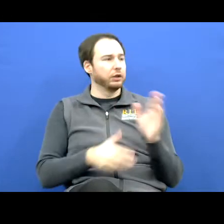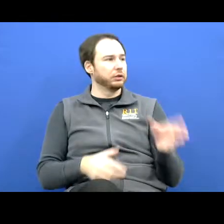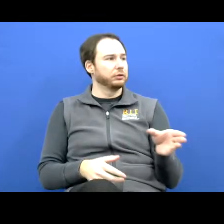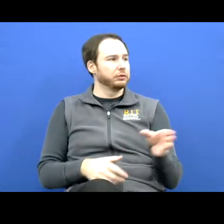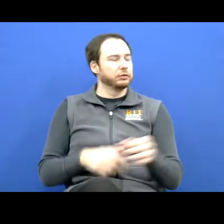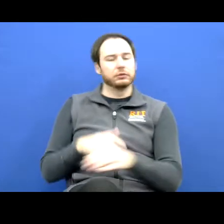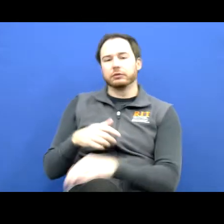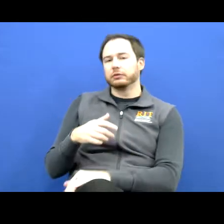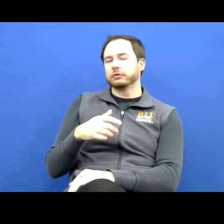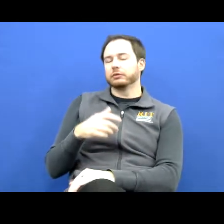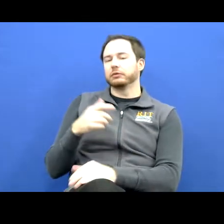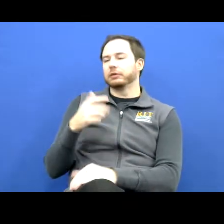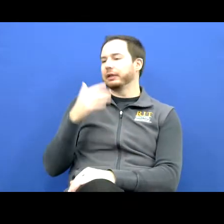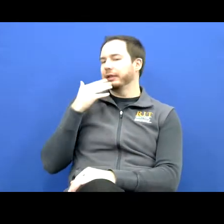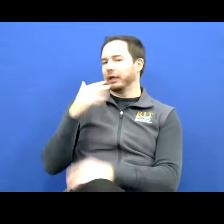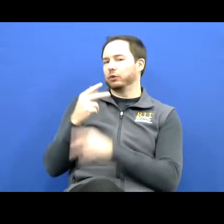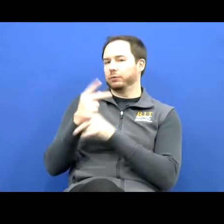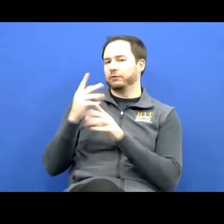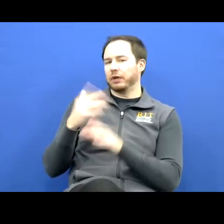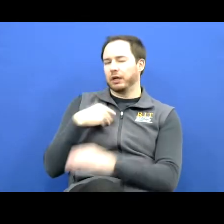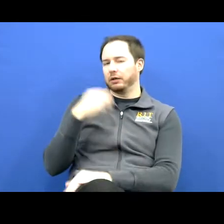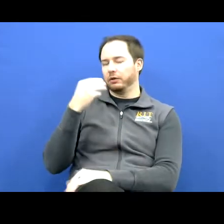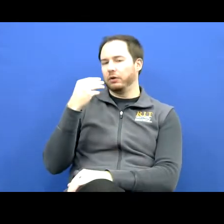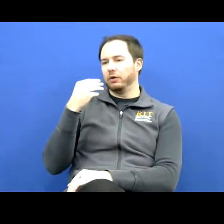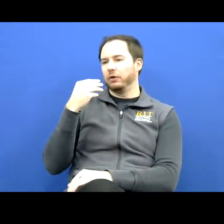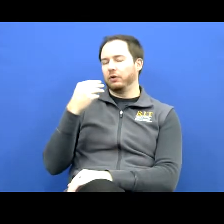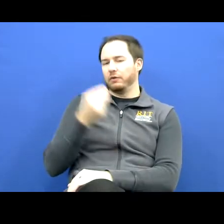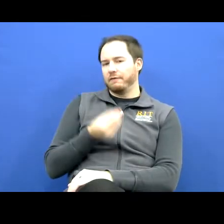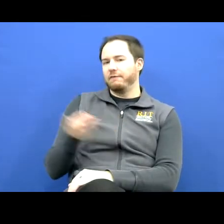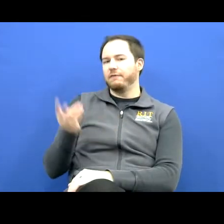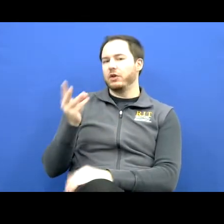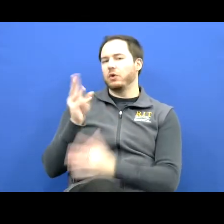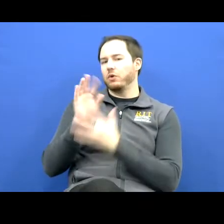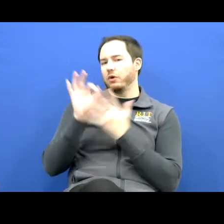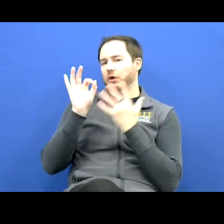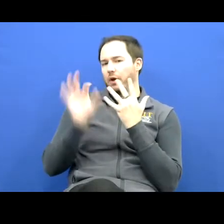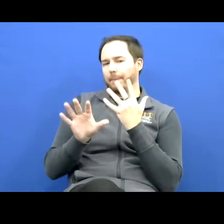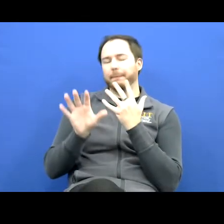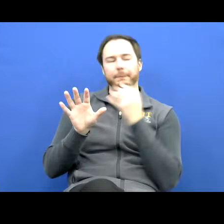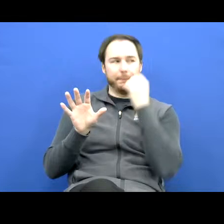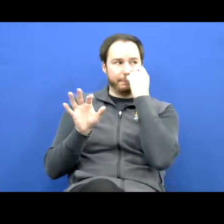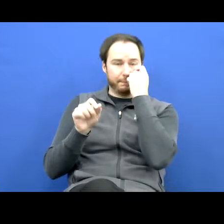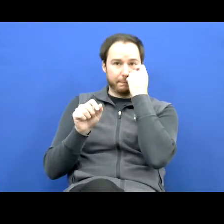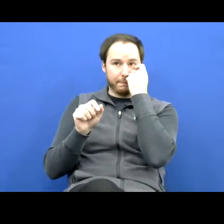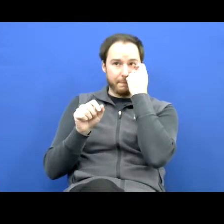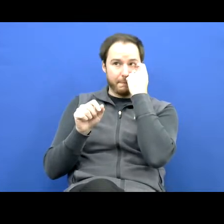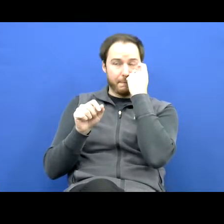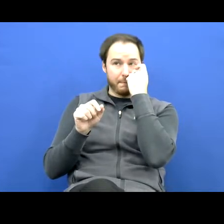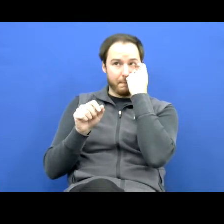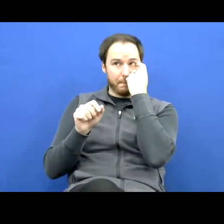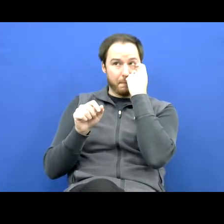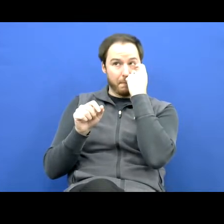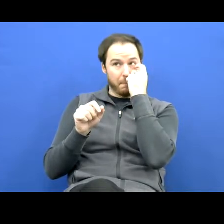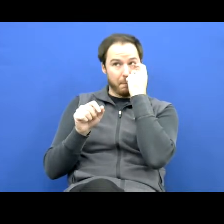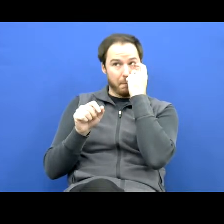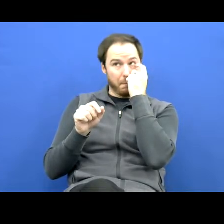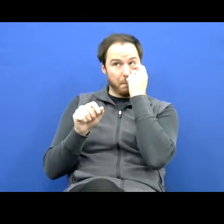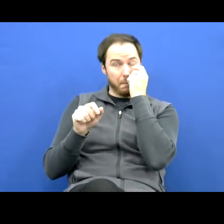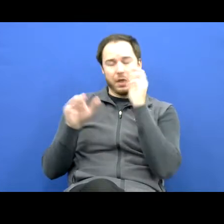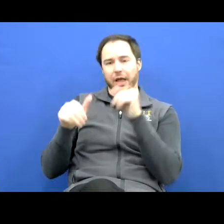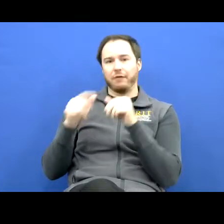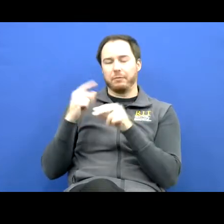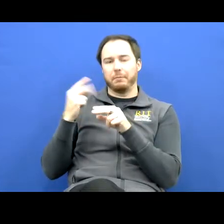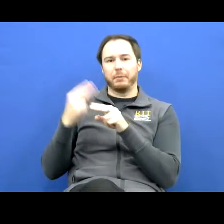Thank you, Mr. Supervisor. Just a few things I wanted to throw in that weren't highlighted.